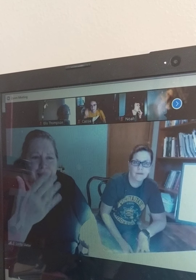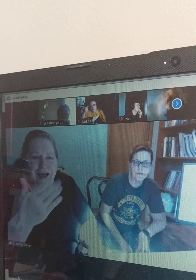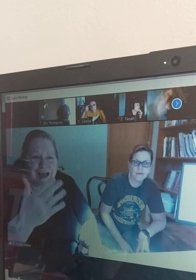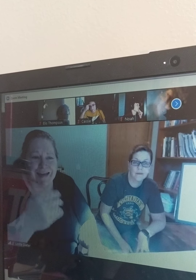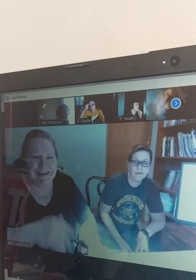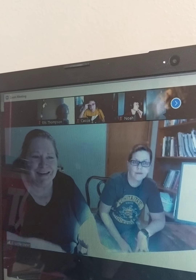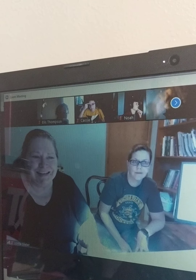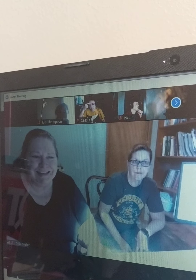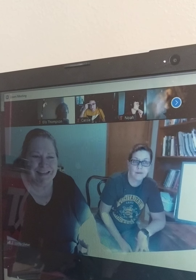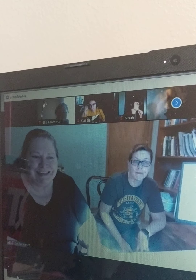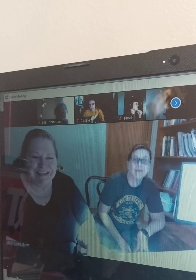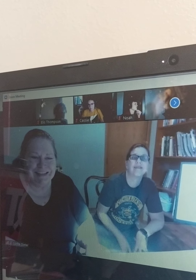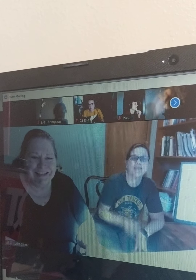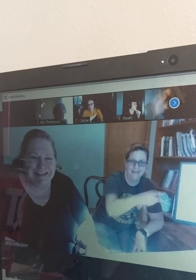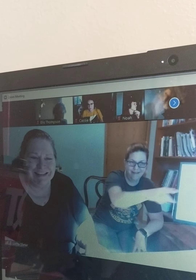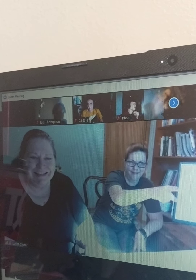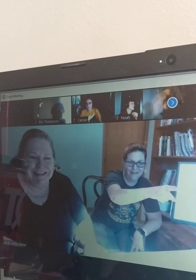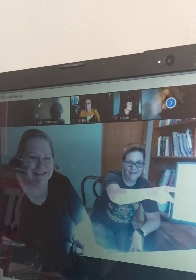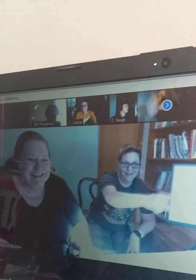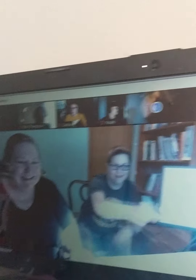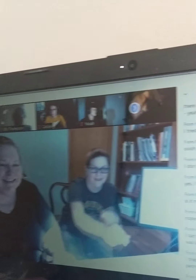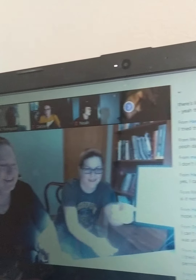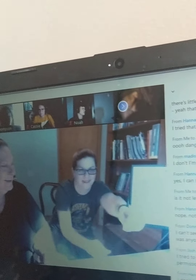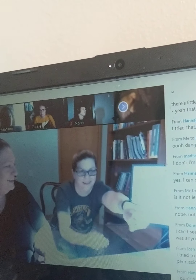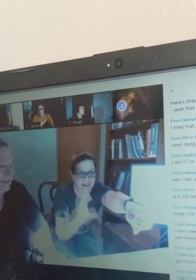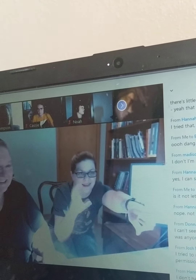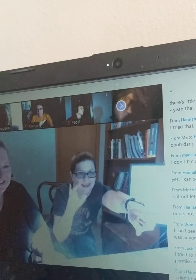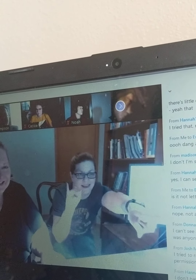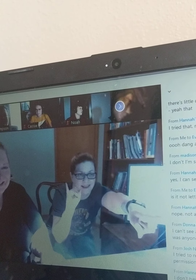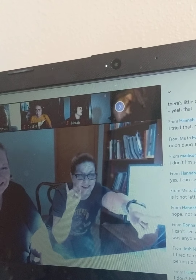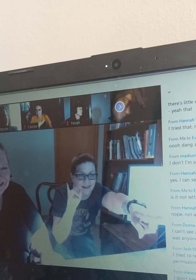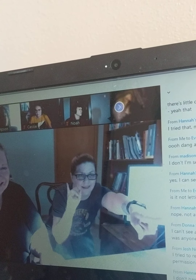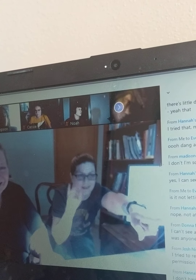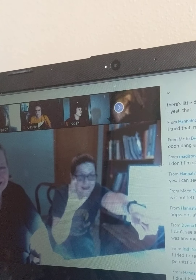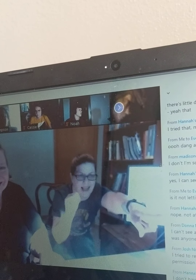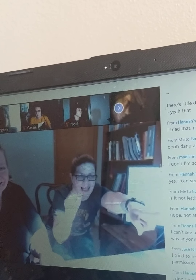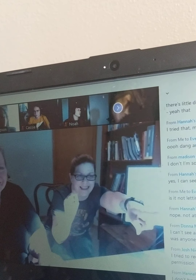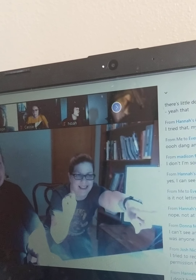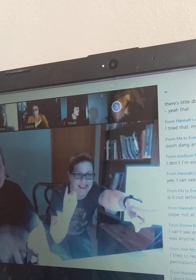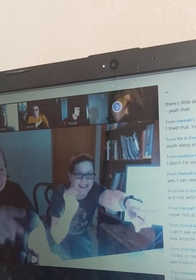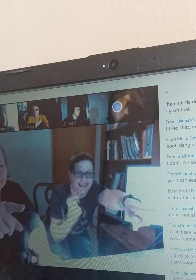The who, what, and the where. Let me see your facial expression to match those signs.